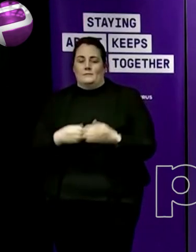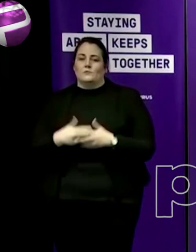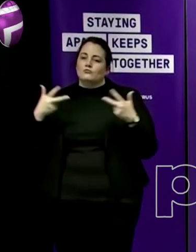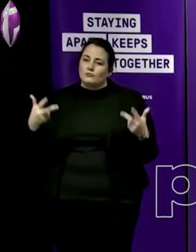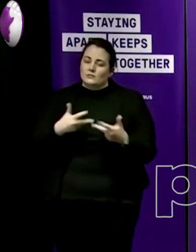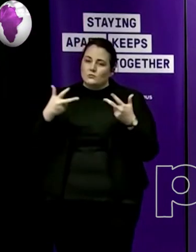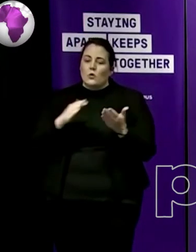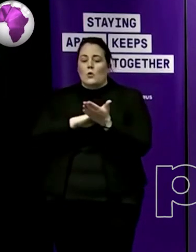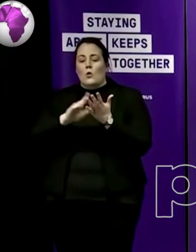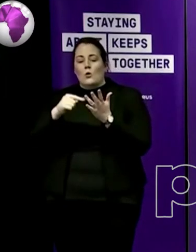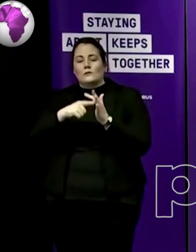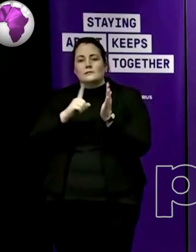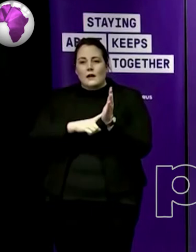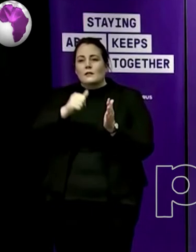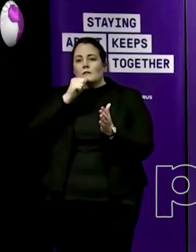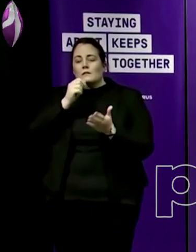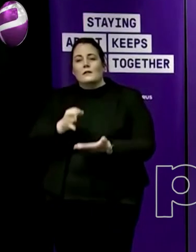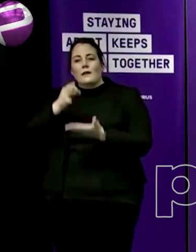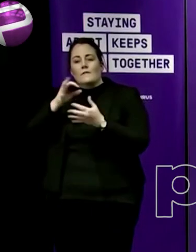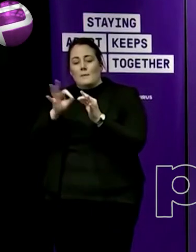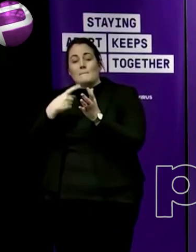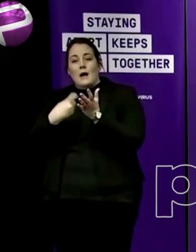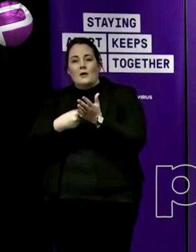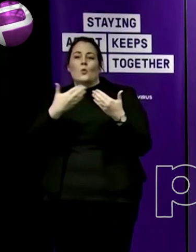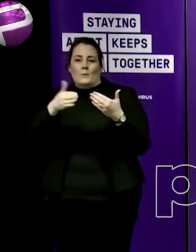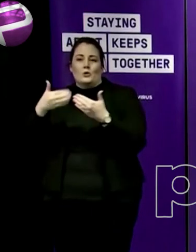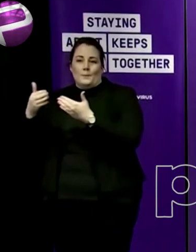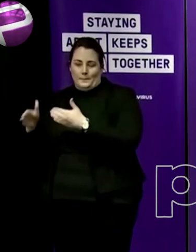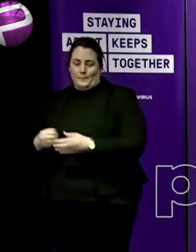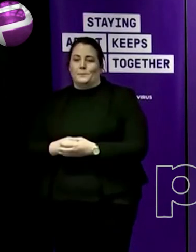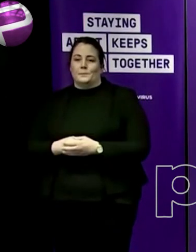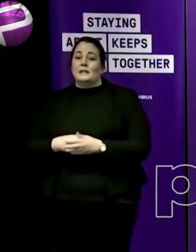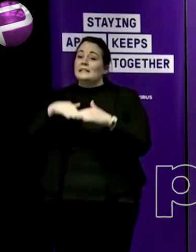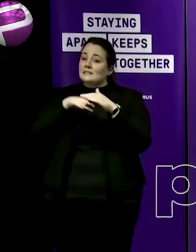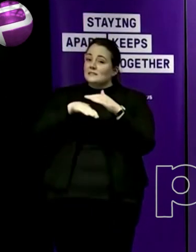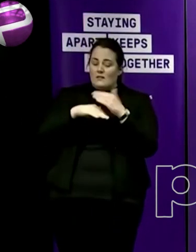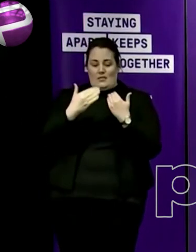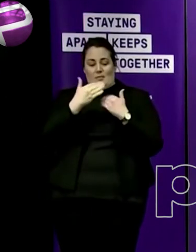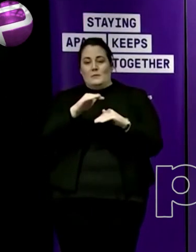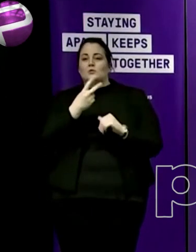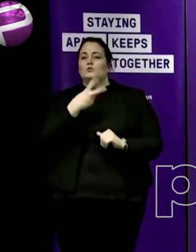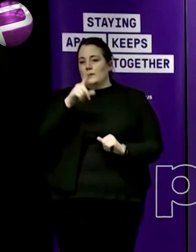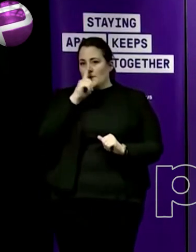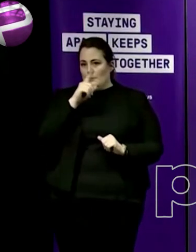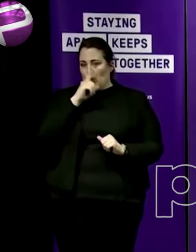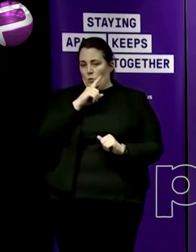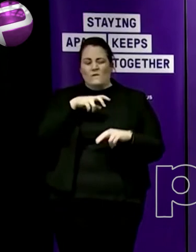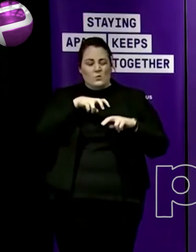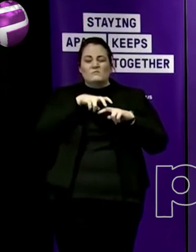Restaurants, hotels, cafes and bars, they will reopen as well. Indoor, there'll be a maximum of 20 people